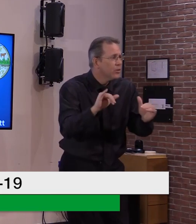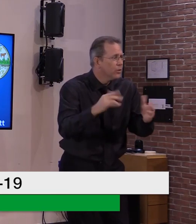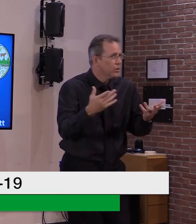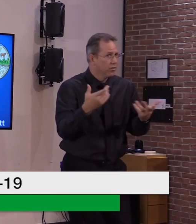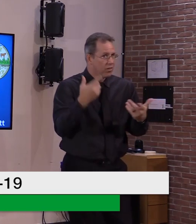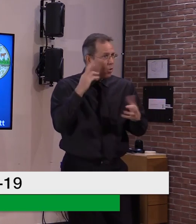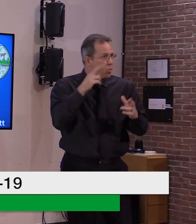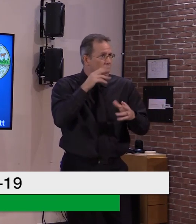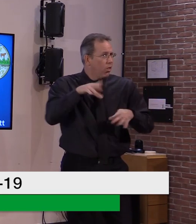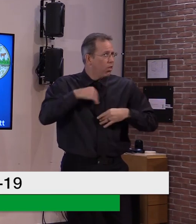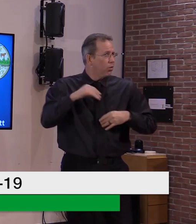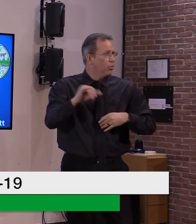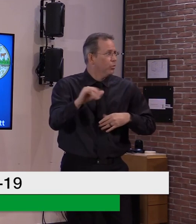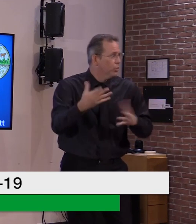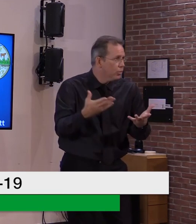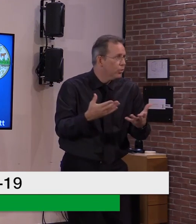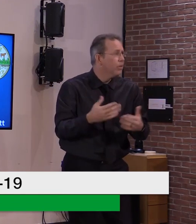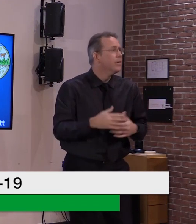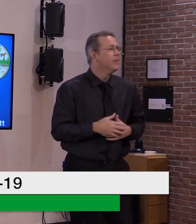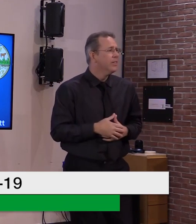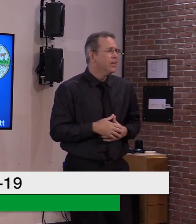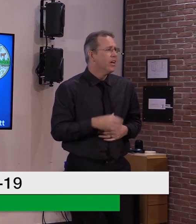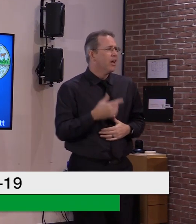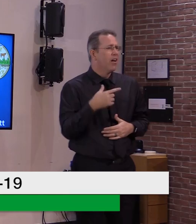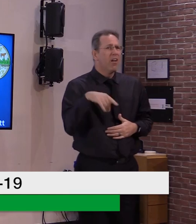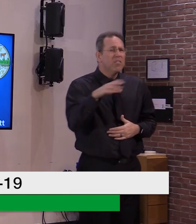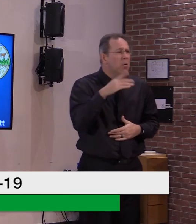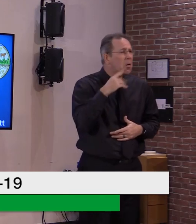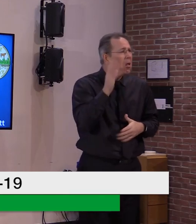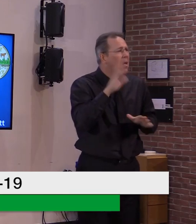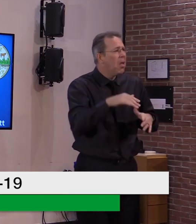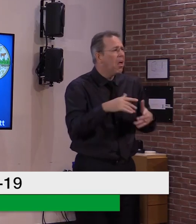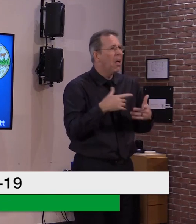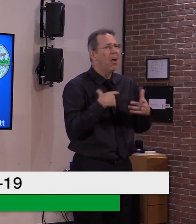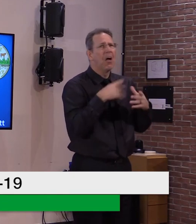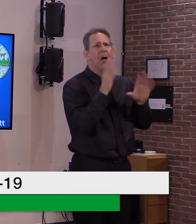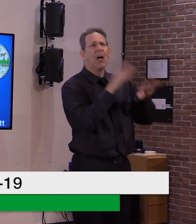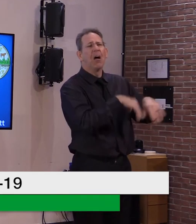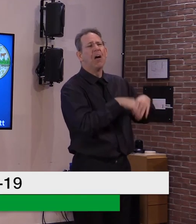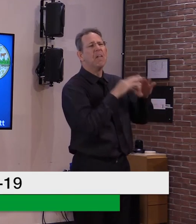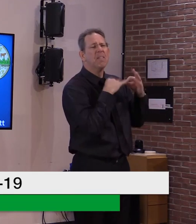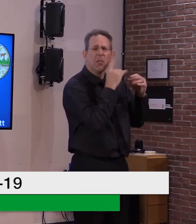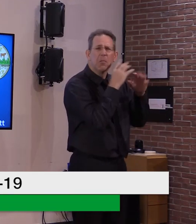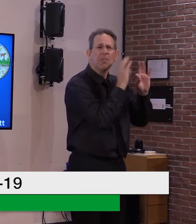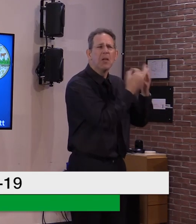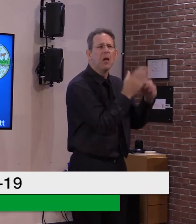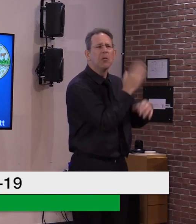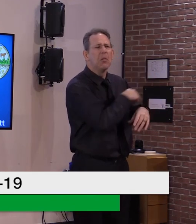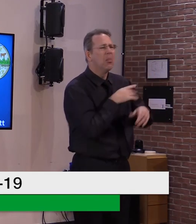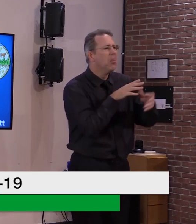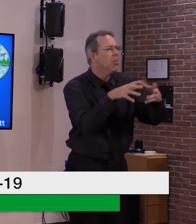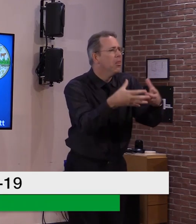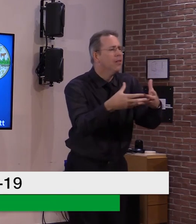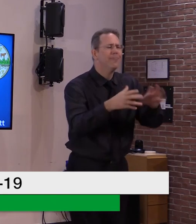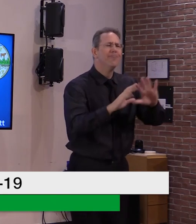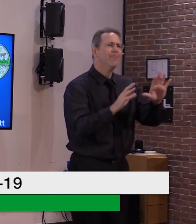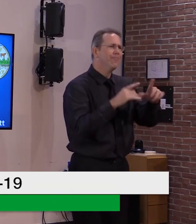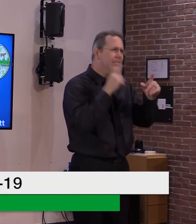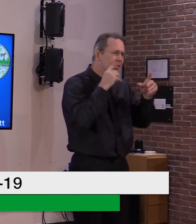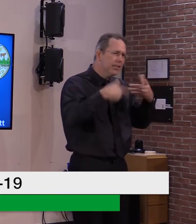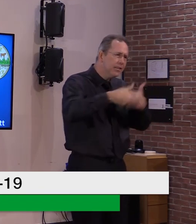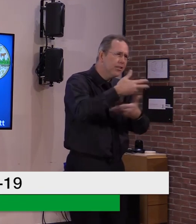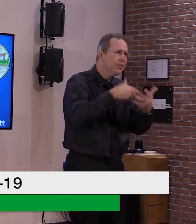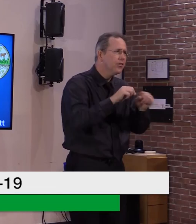the sacrifice you might have to make but think about the sacrifices that they're making for us so again thank you very much mike for the